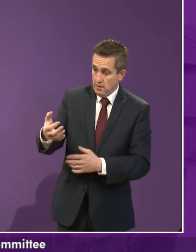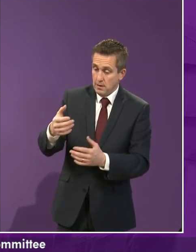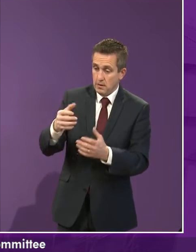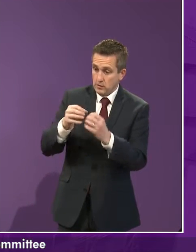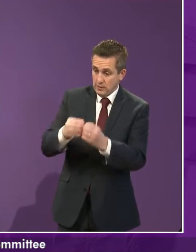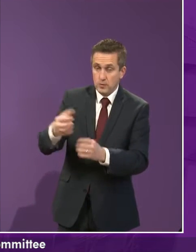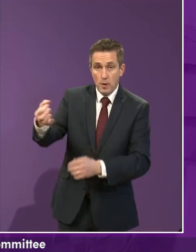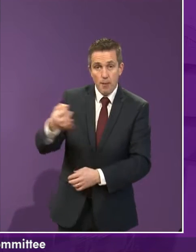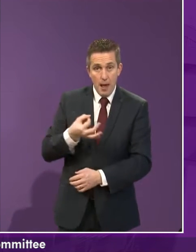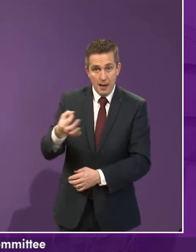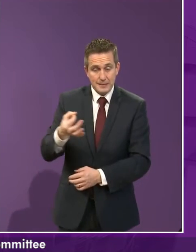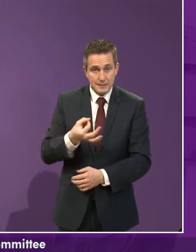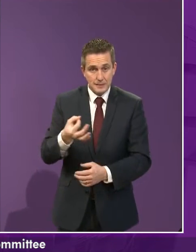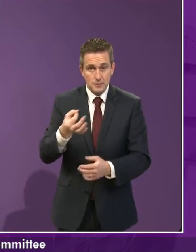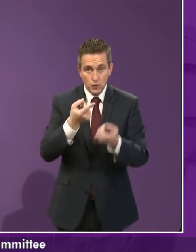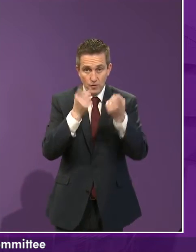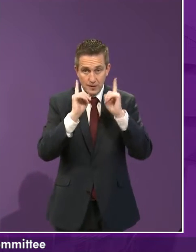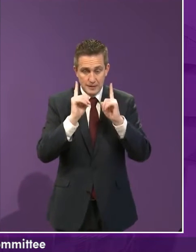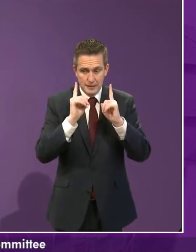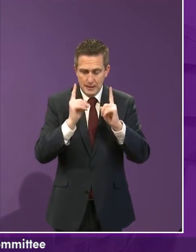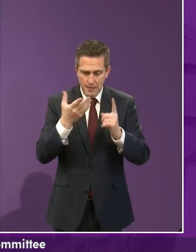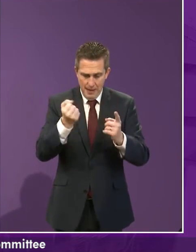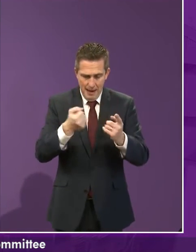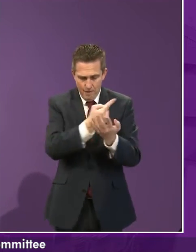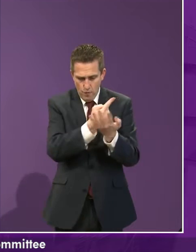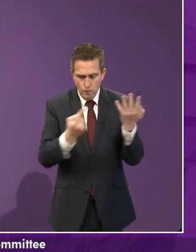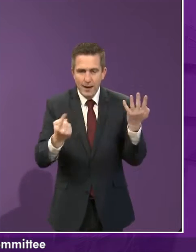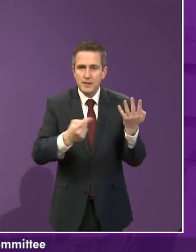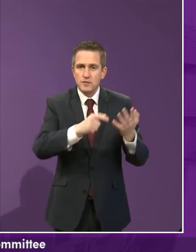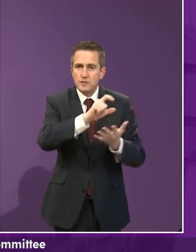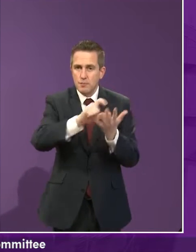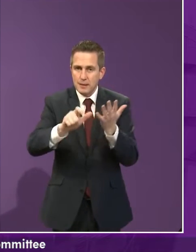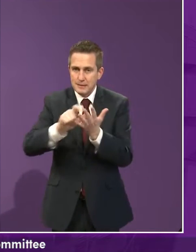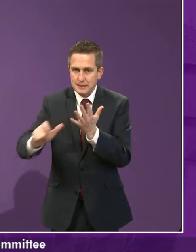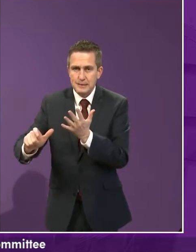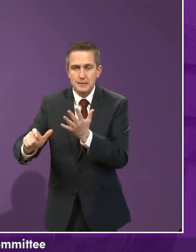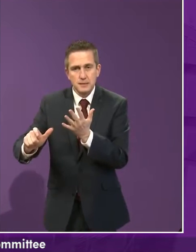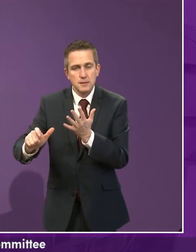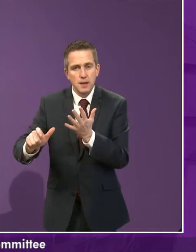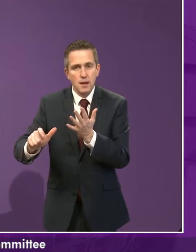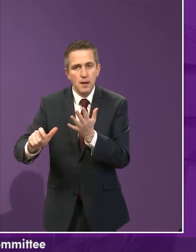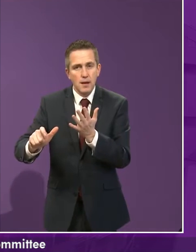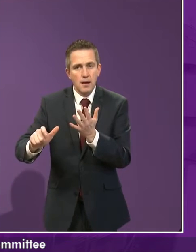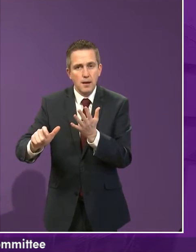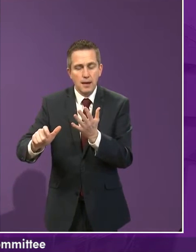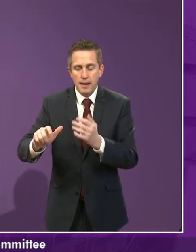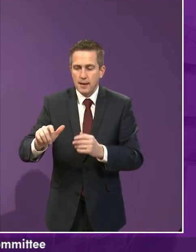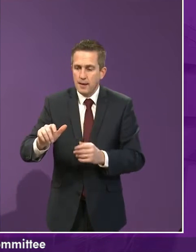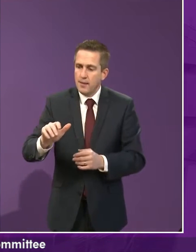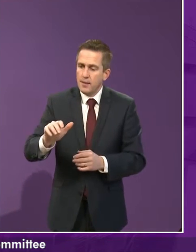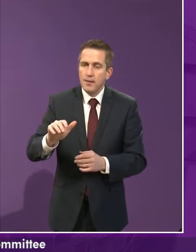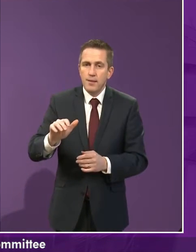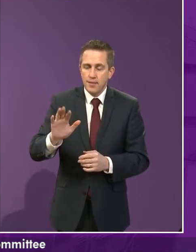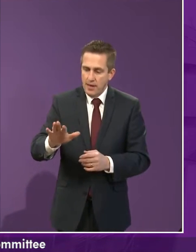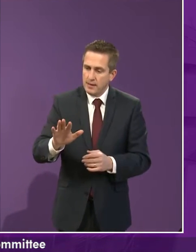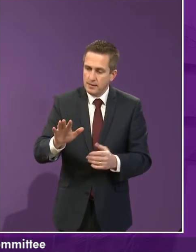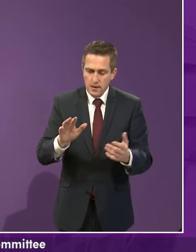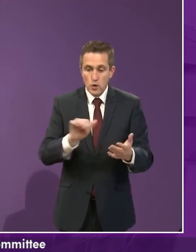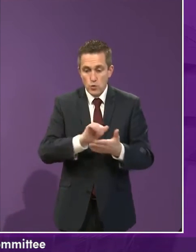multiple disabilities, there's a general understanding that they are normally presented